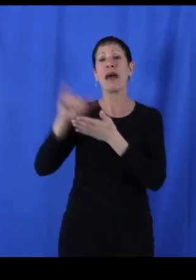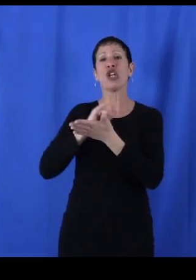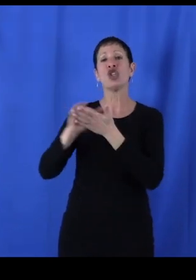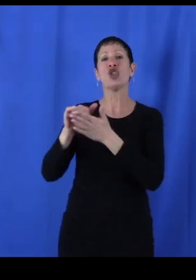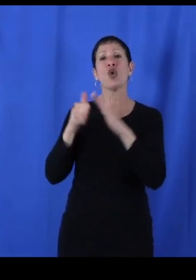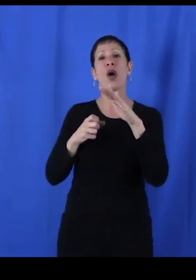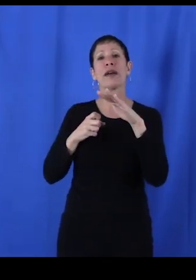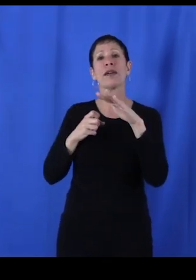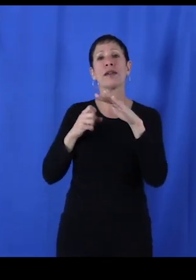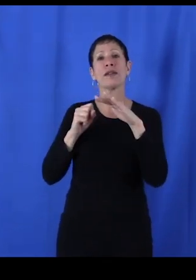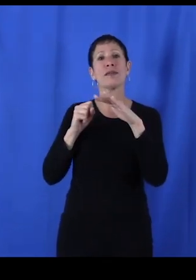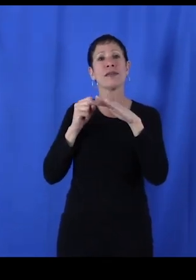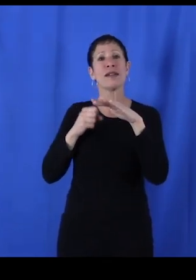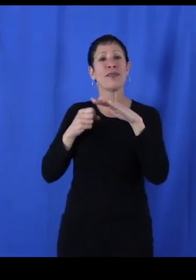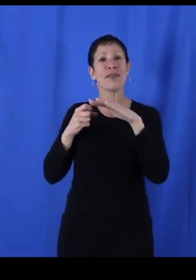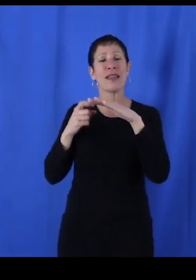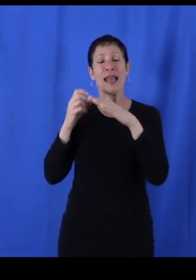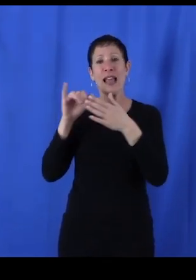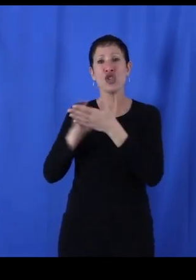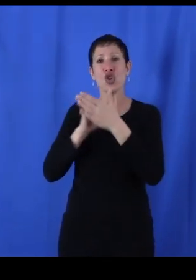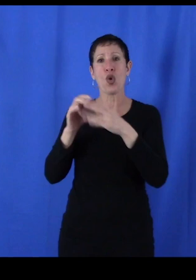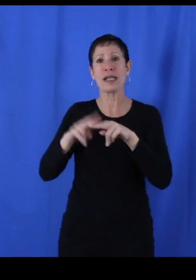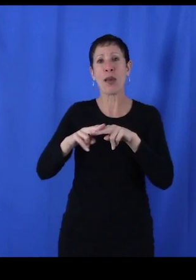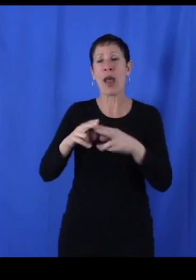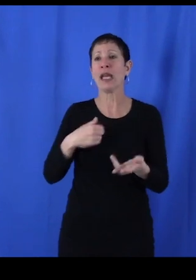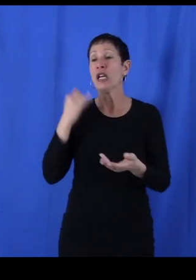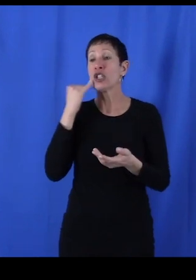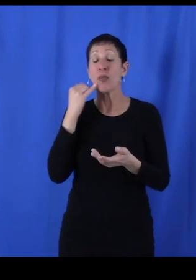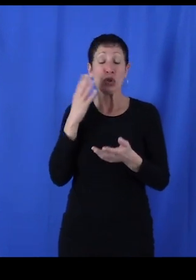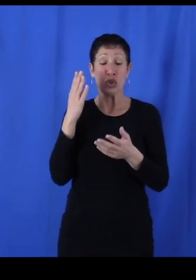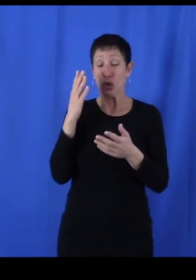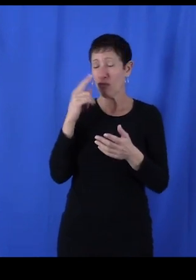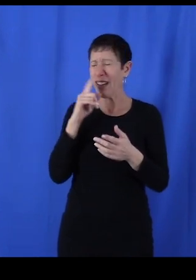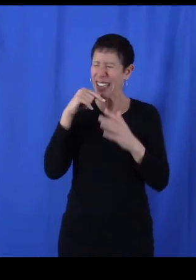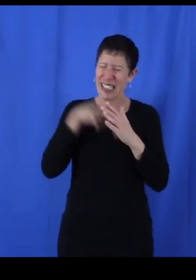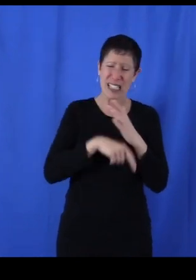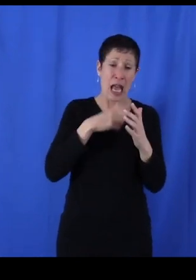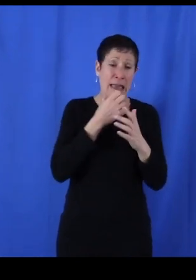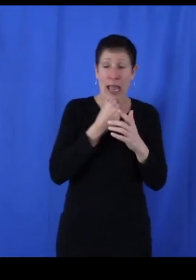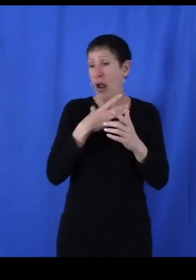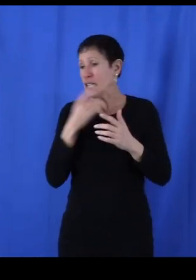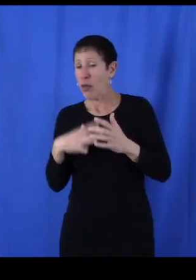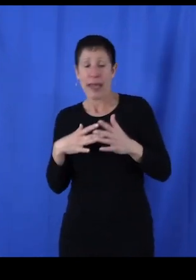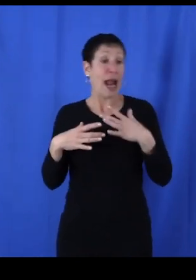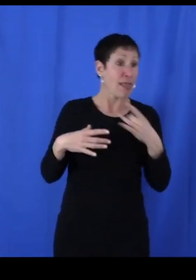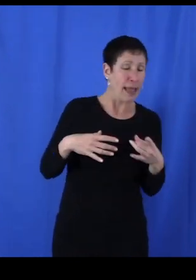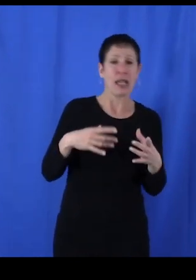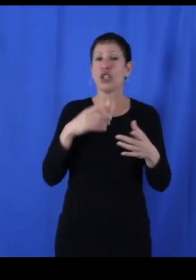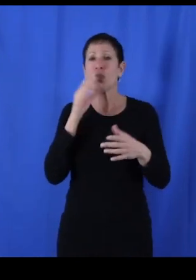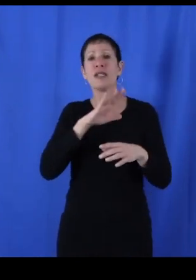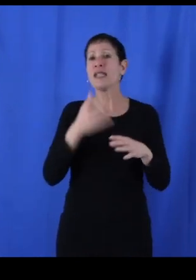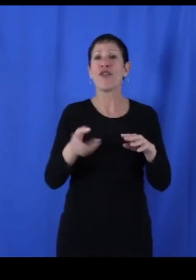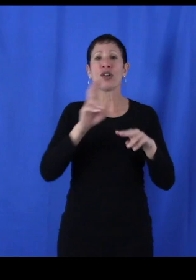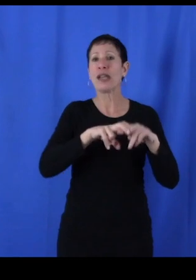If you actually were intensely caring, liking, disliking, you'd never get on the thing. It wouldn't work, right? So for me,